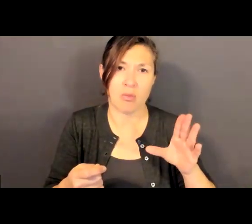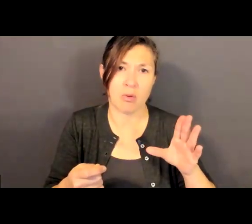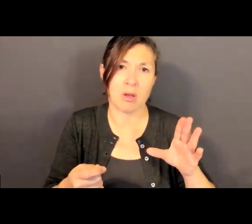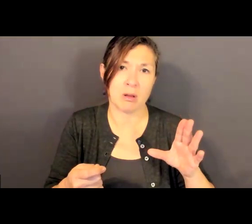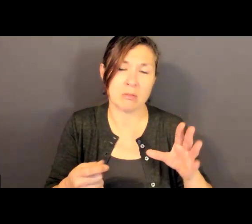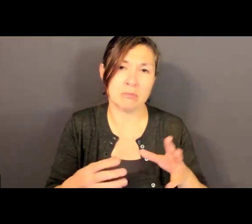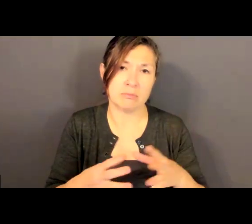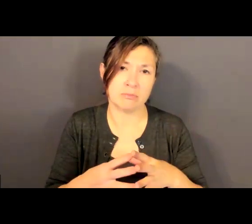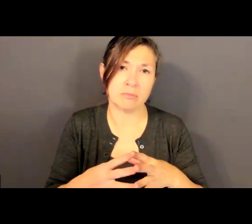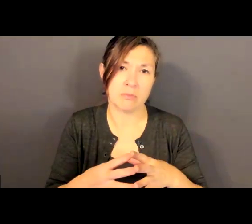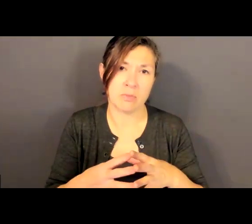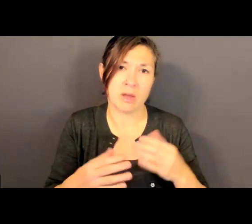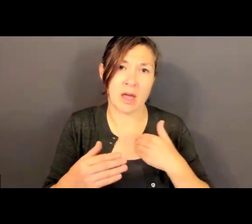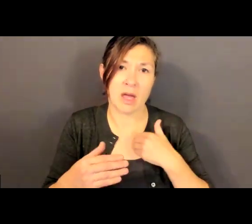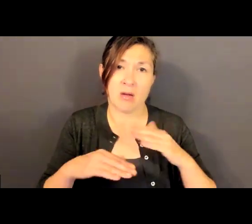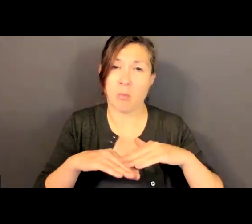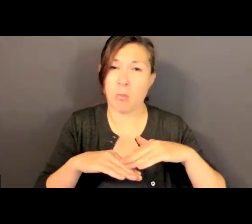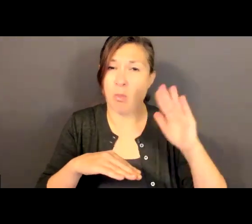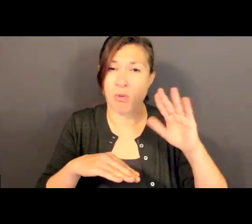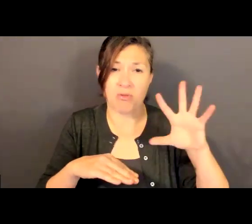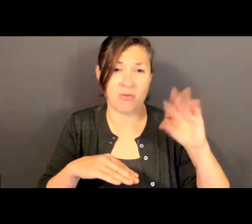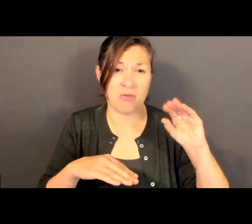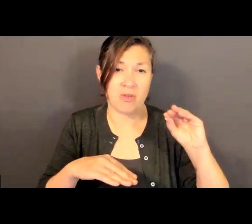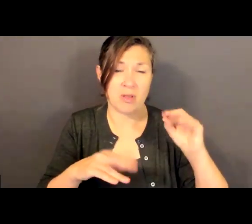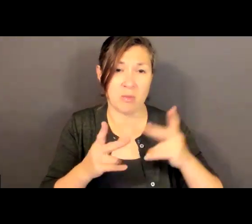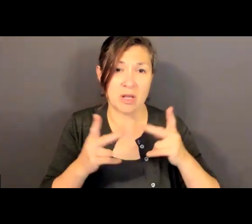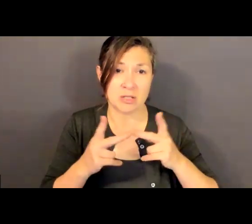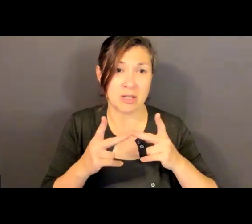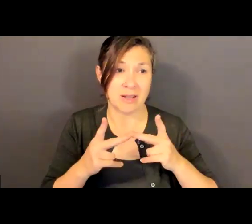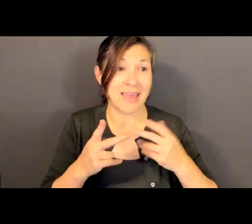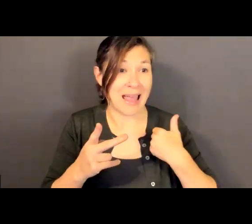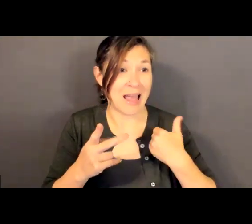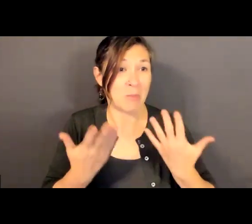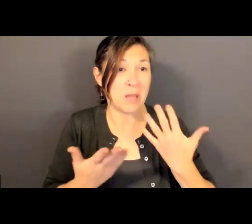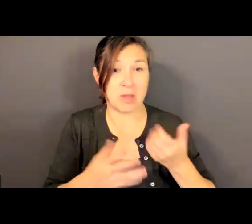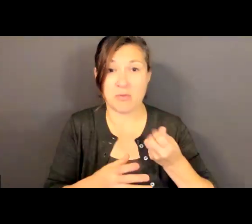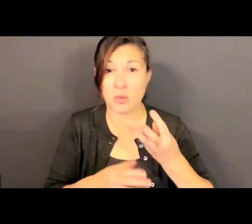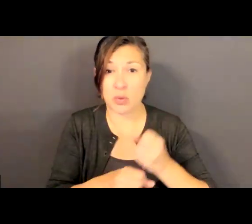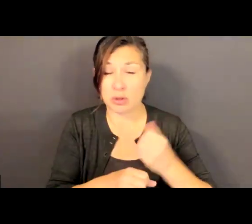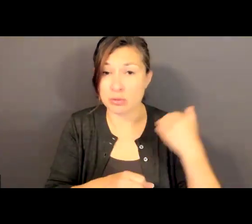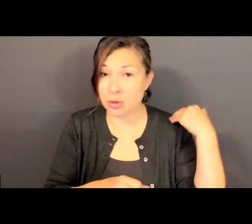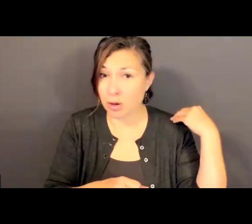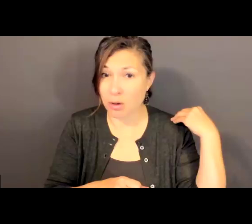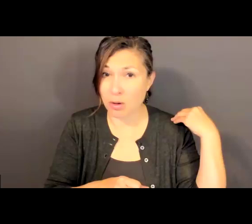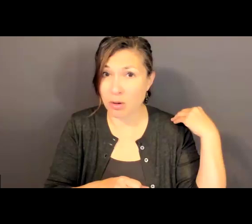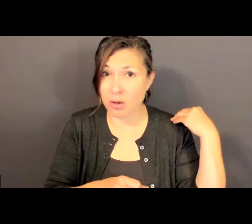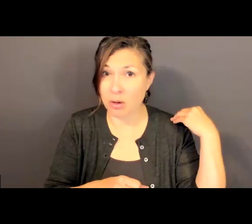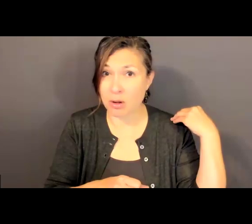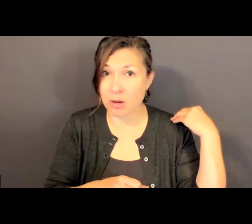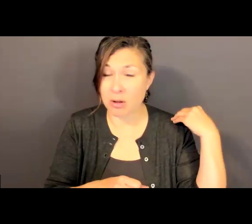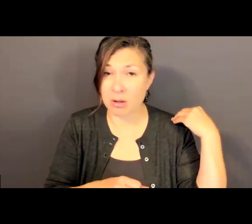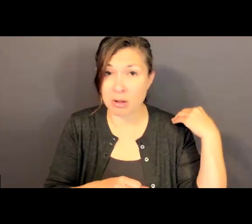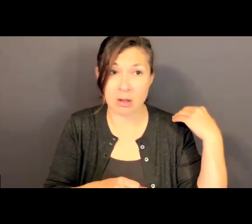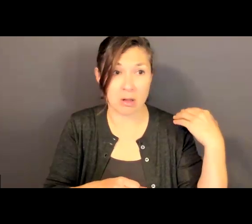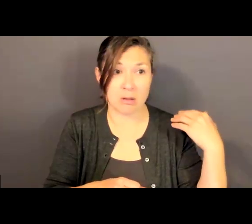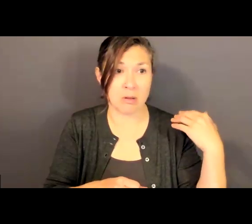50 positions that were provided several years ago to be added. And so